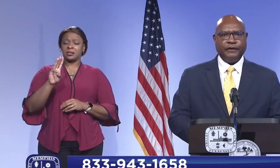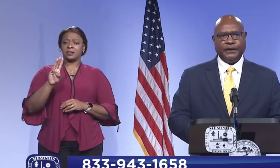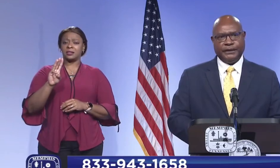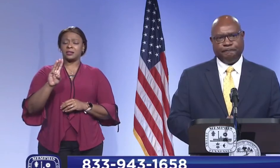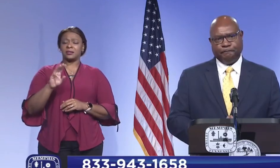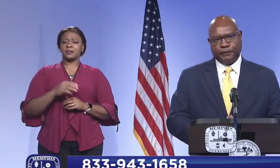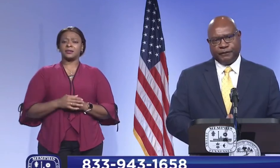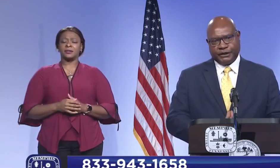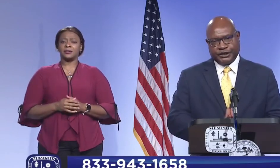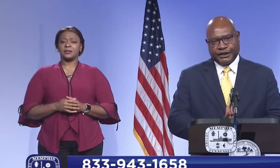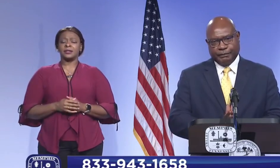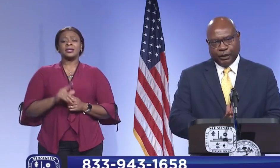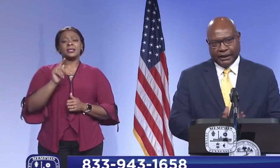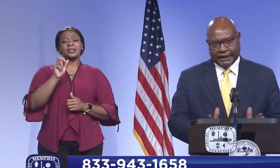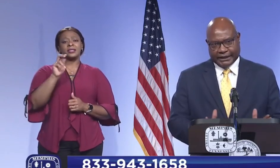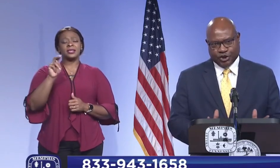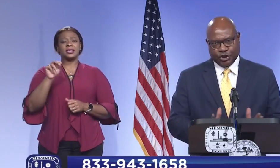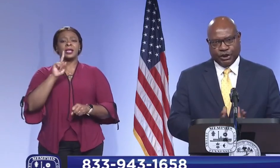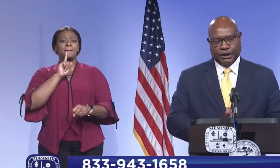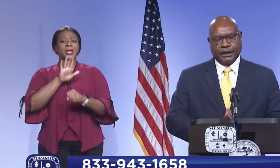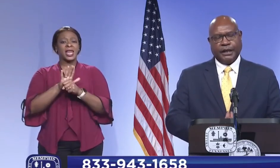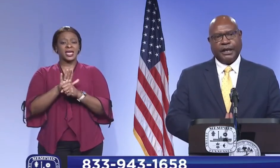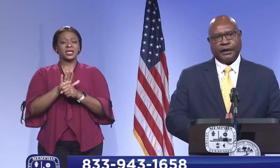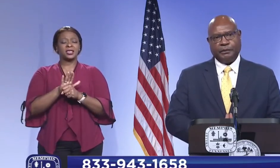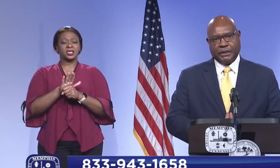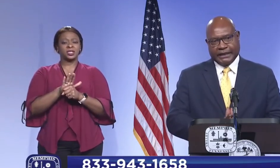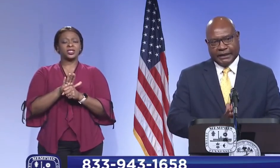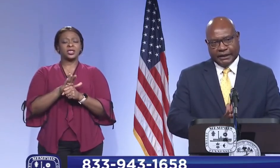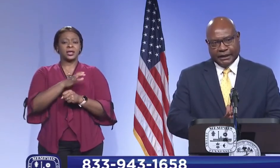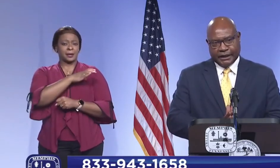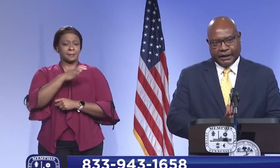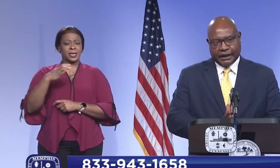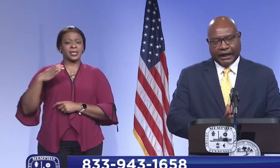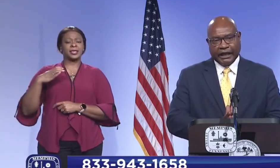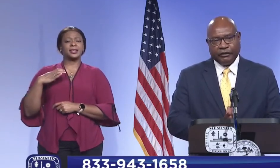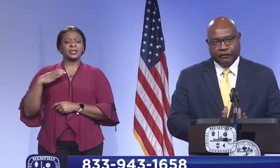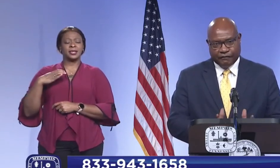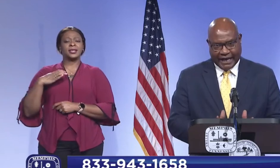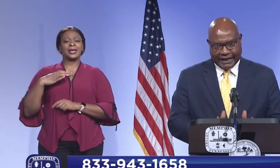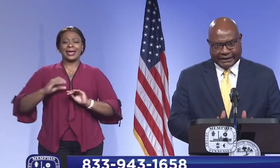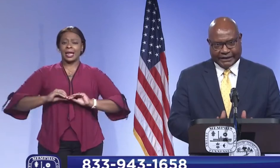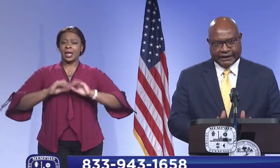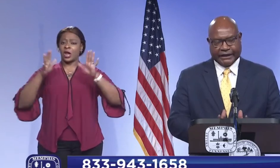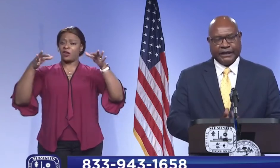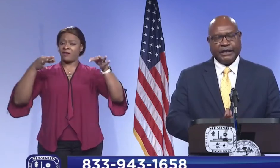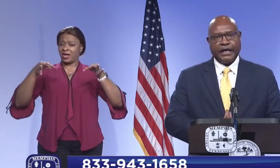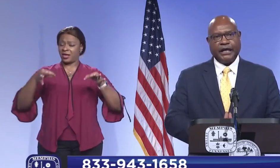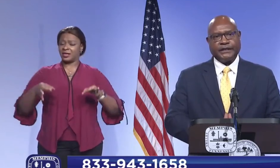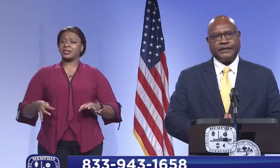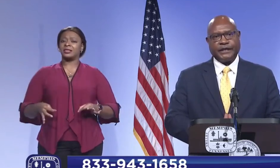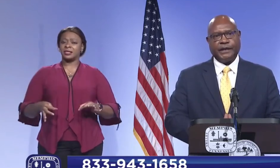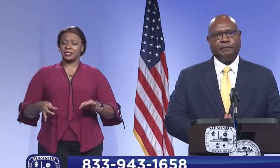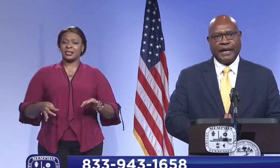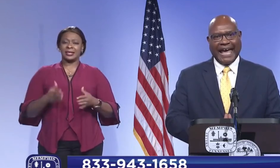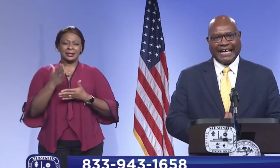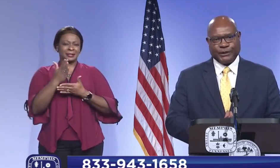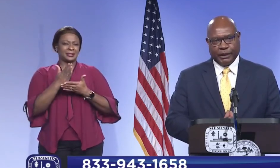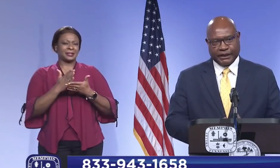the Tennessee Pledge committee clarified